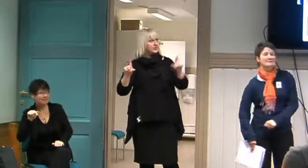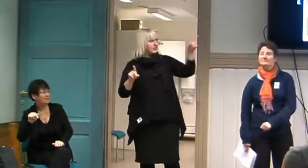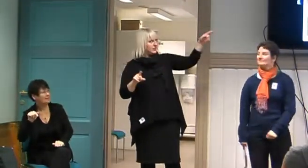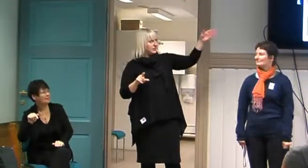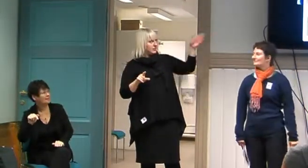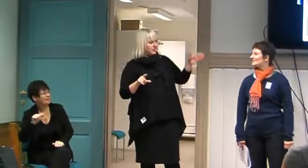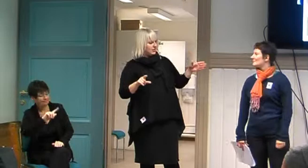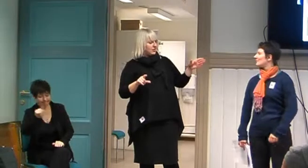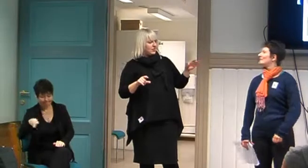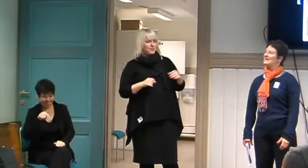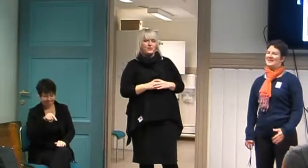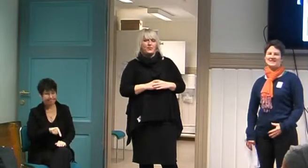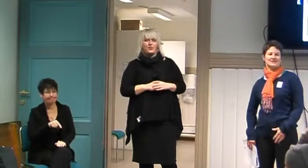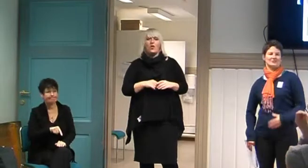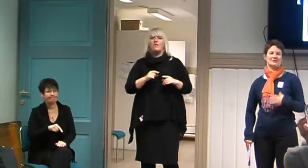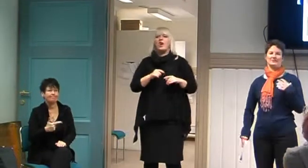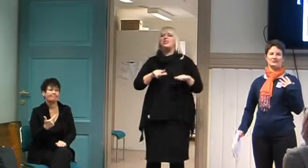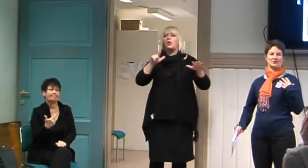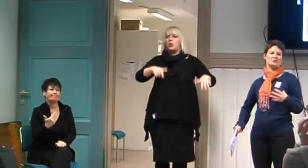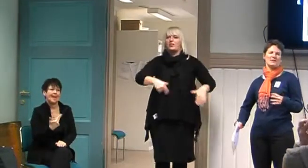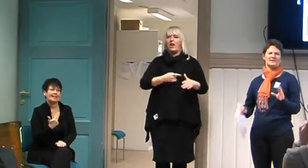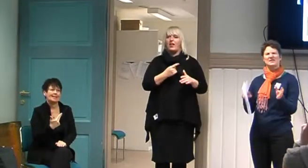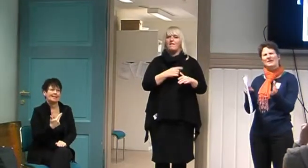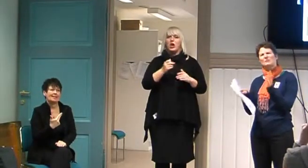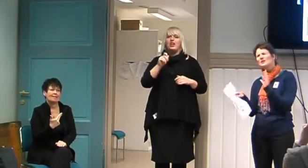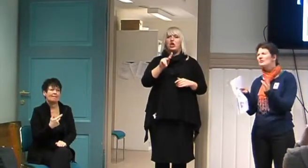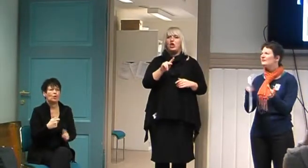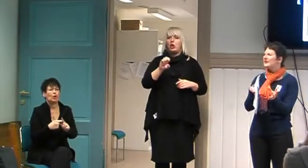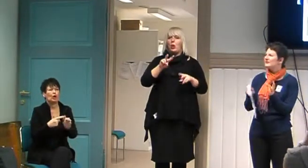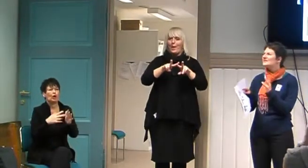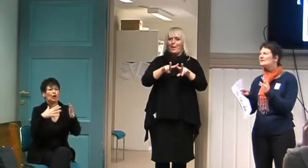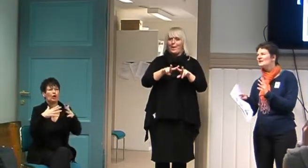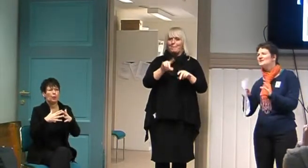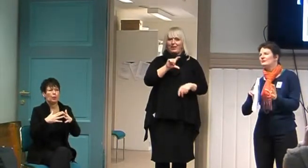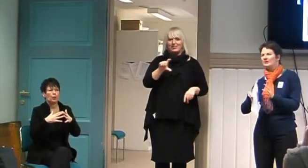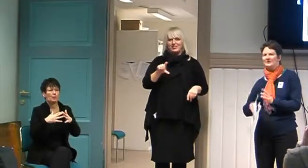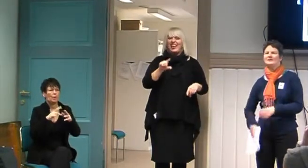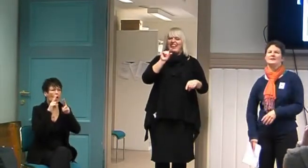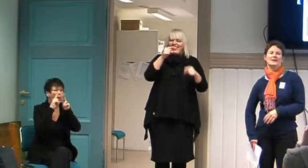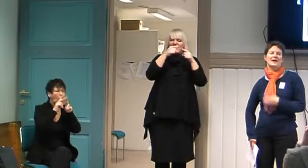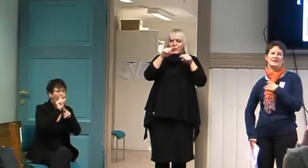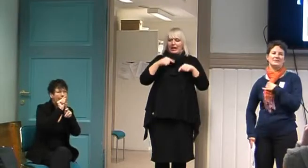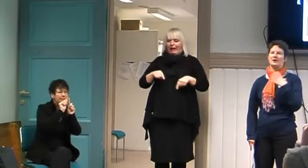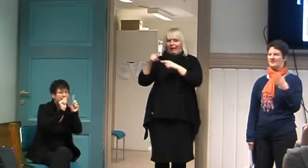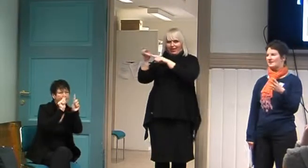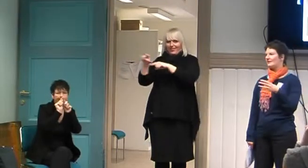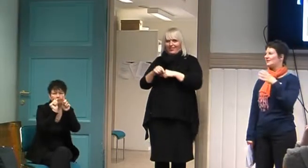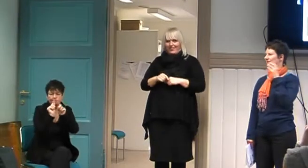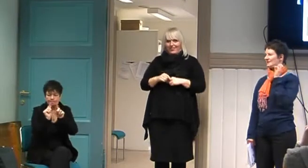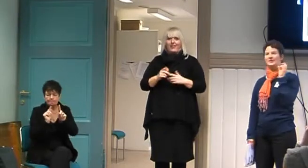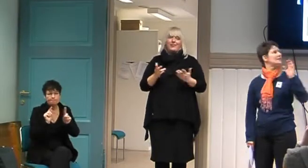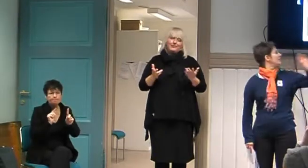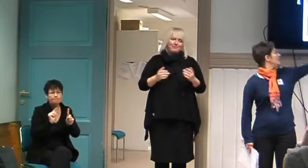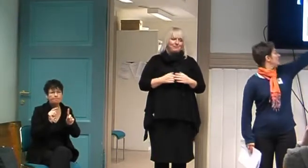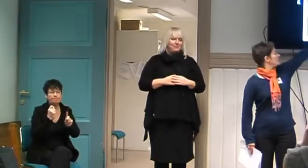then someone for the 18th century for Kew Palace. So they all look very slightly different, and the idea is